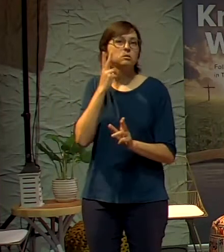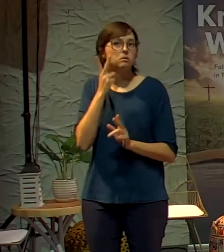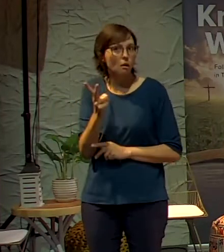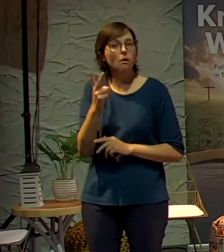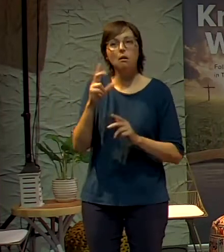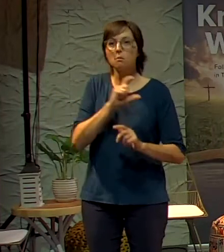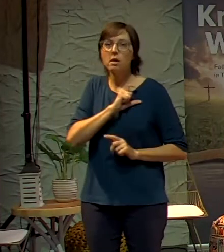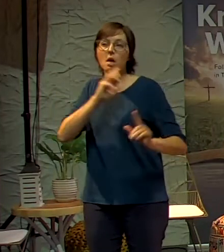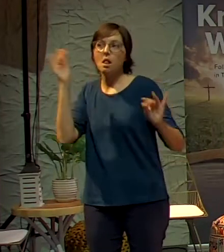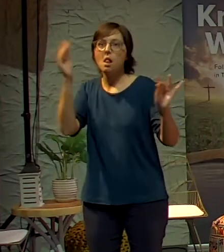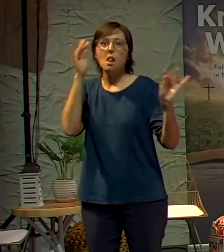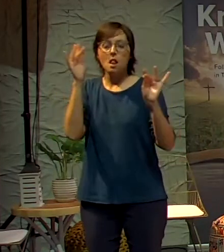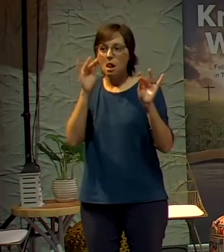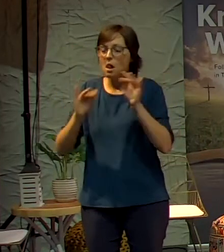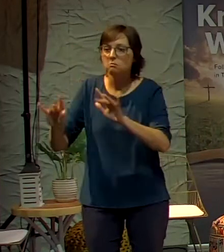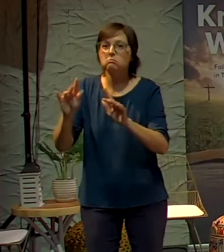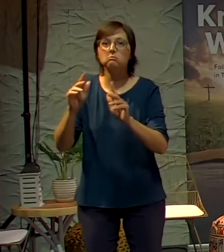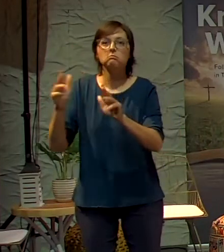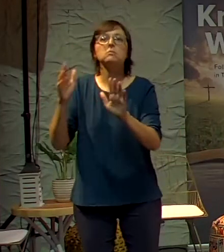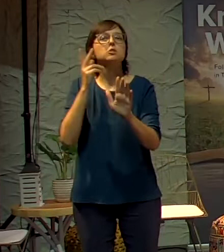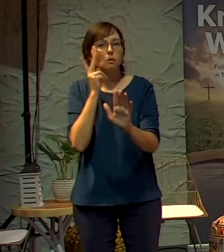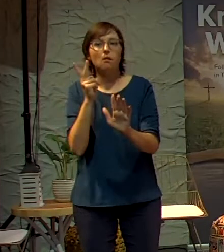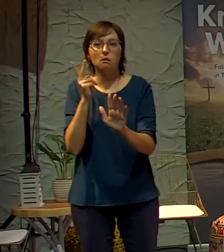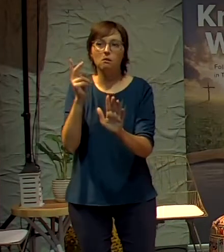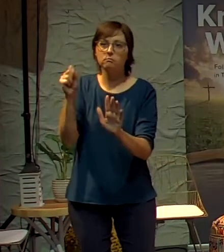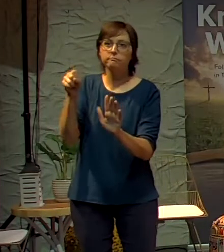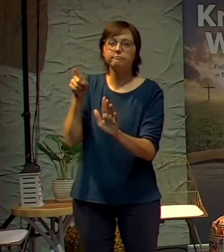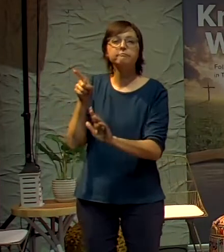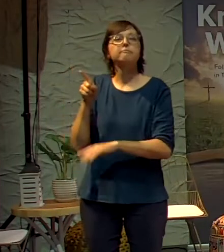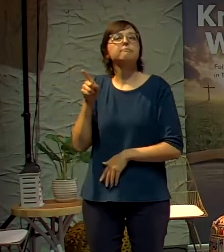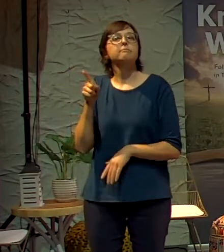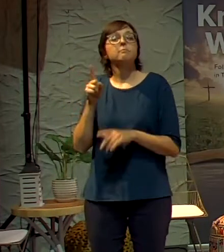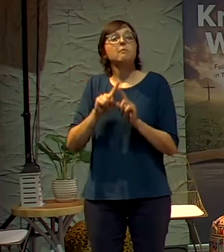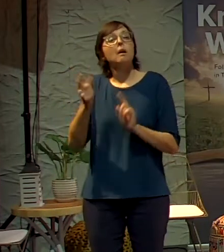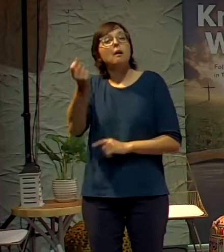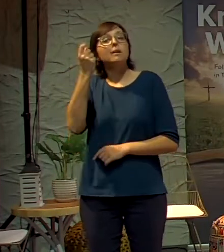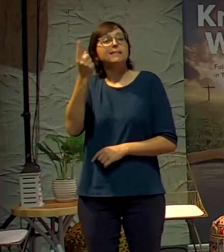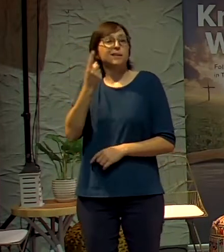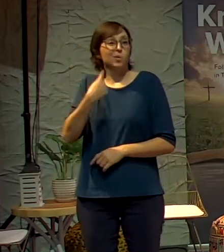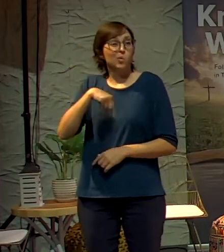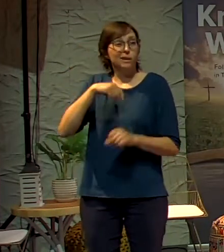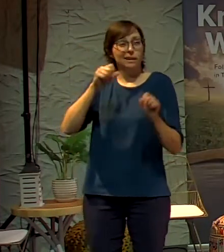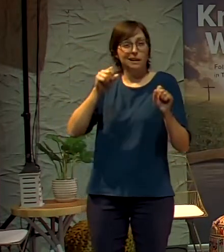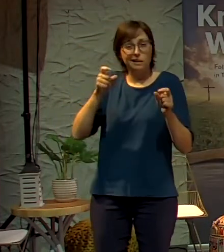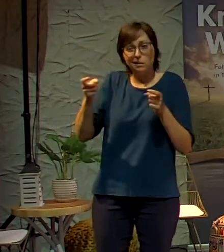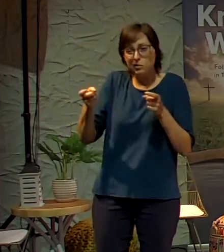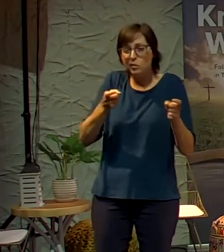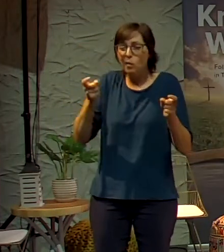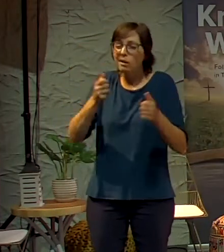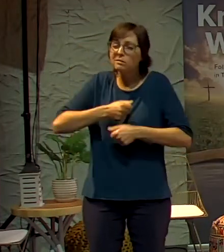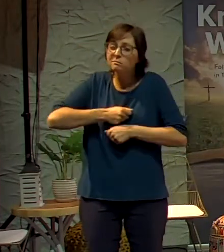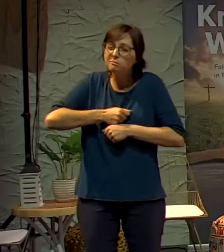commotion. But what I'm saying to you is that there's so many things in our lives that we have zero control over. And